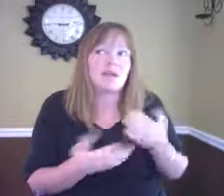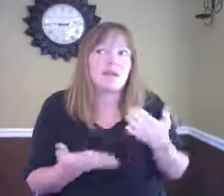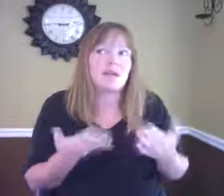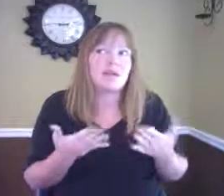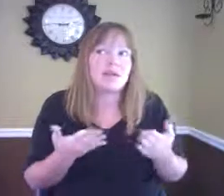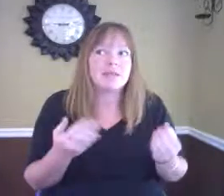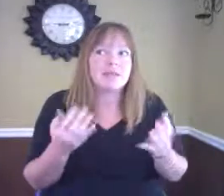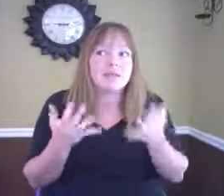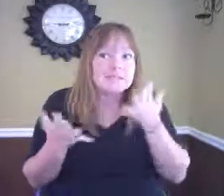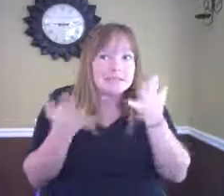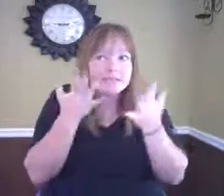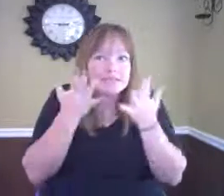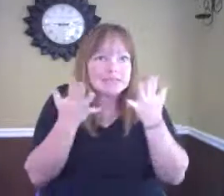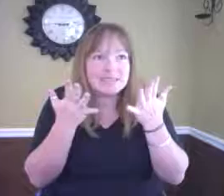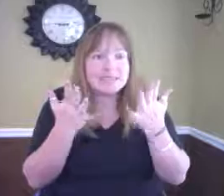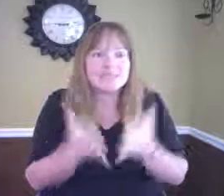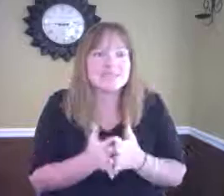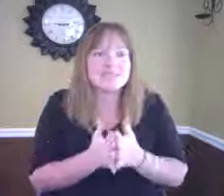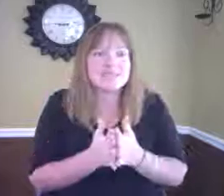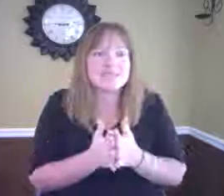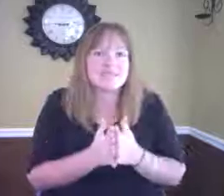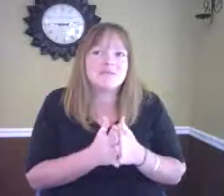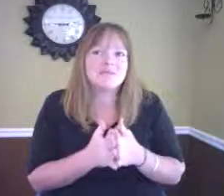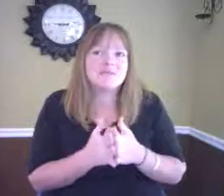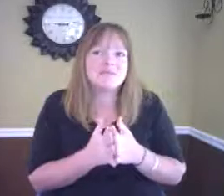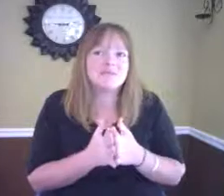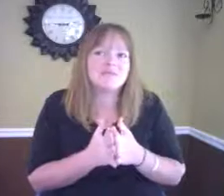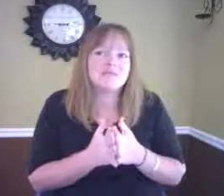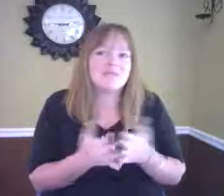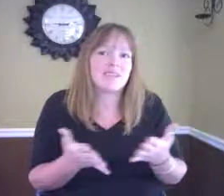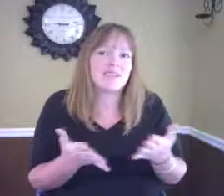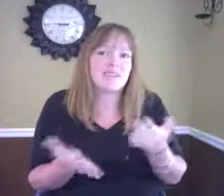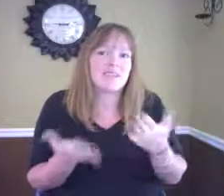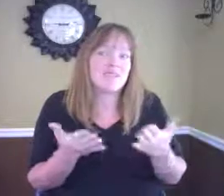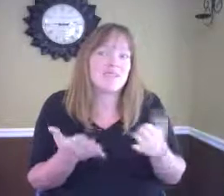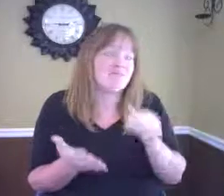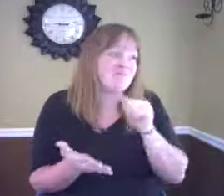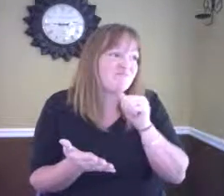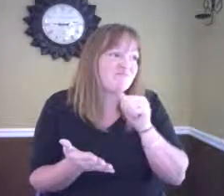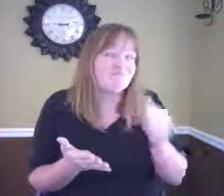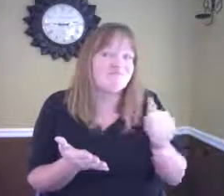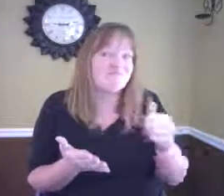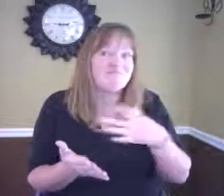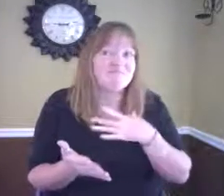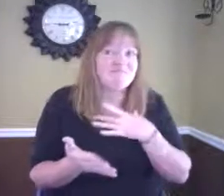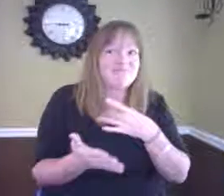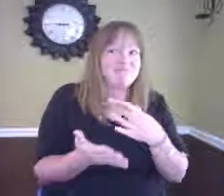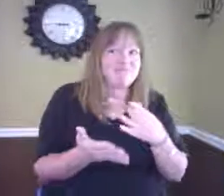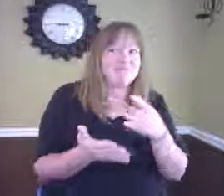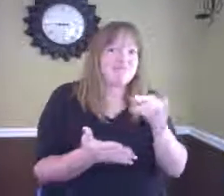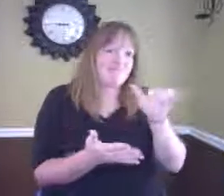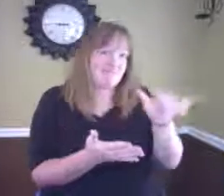embarrassing that really made them stand out. So some people get stuck with sign names that they wish they had a different sign